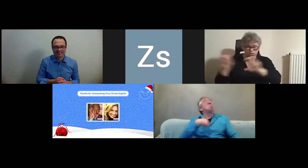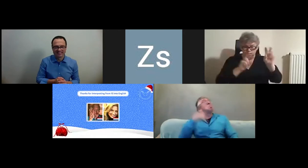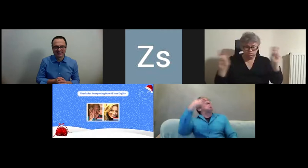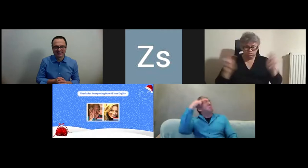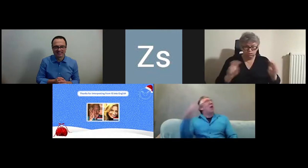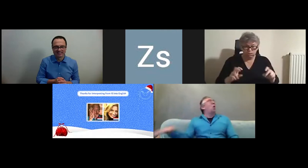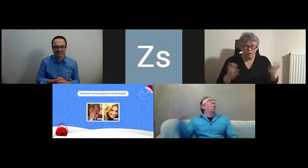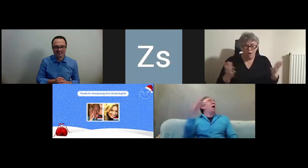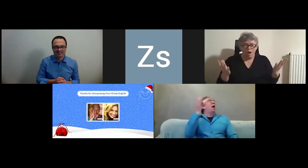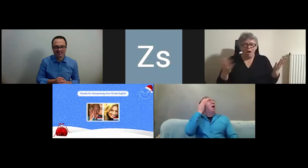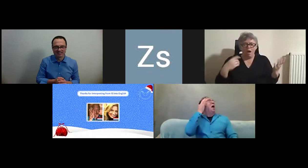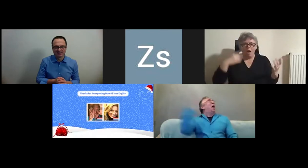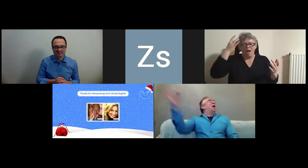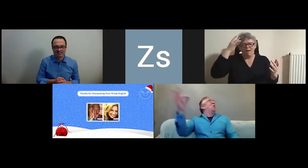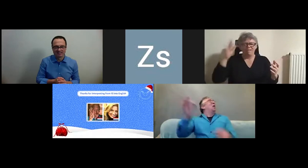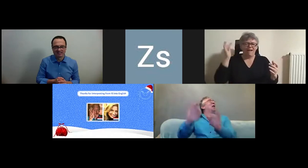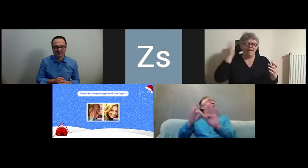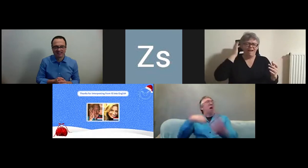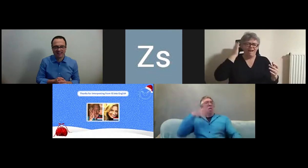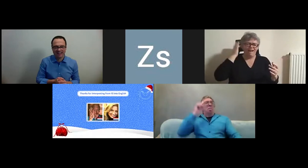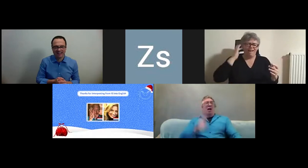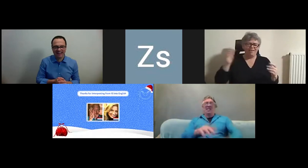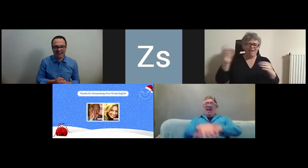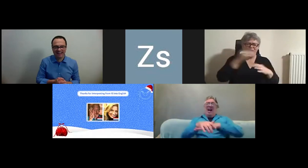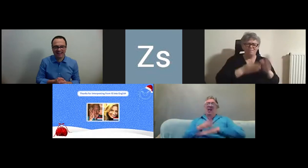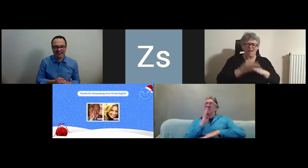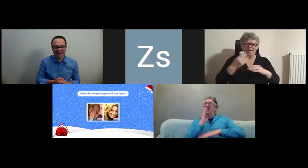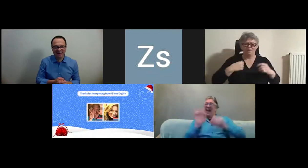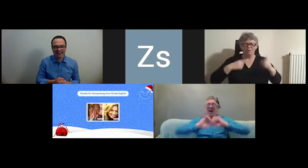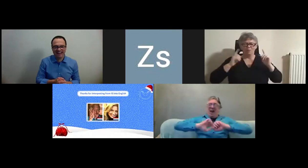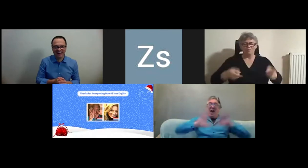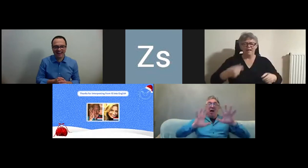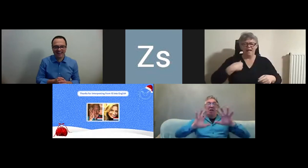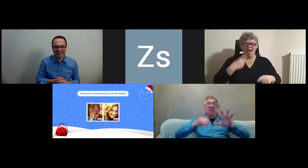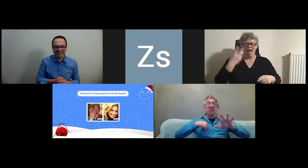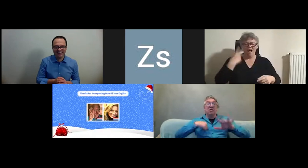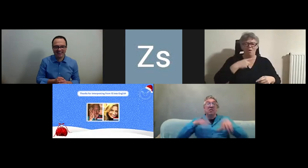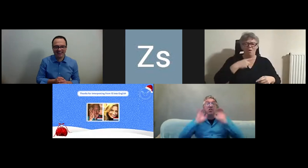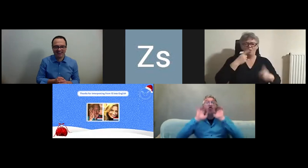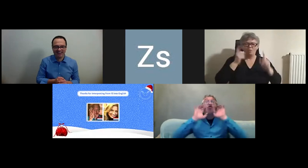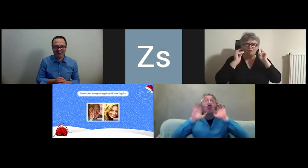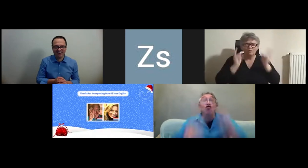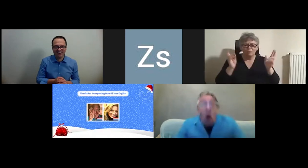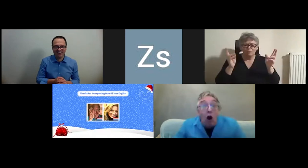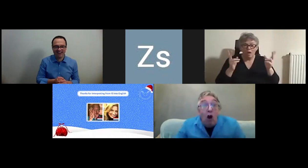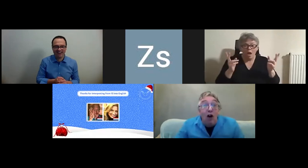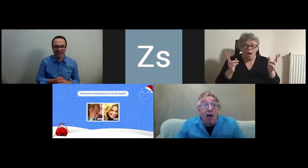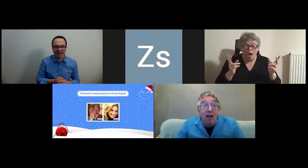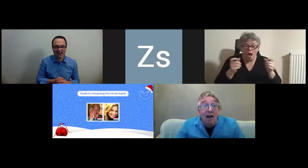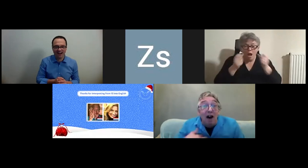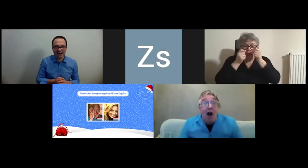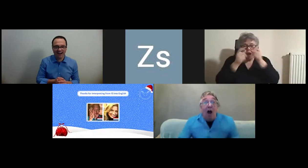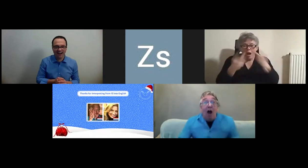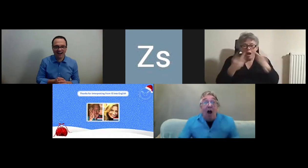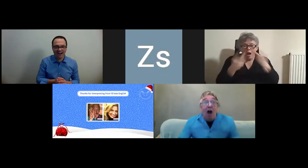and I saw all these interpreters, and I thought they were all these hearing interpreters going to be using my English, and